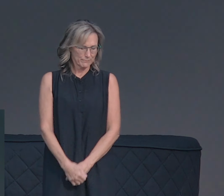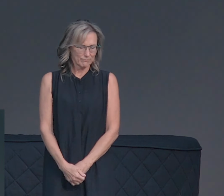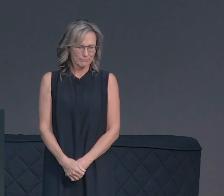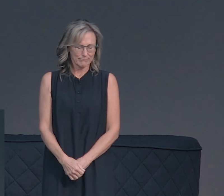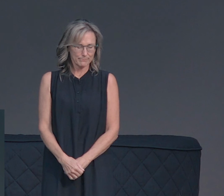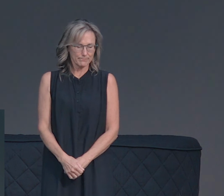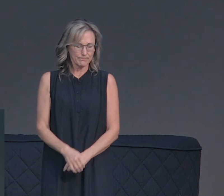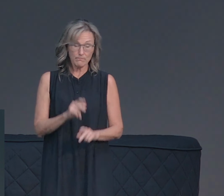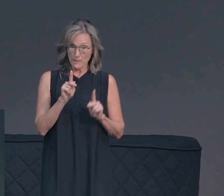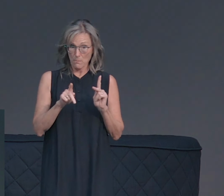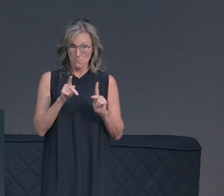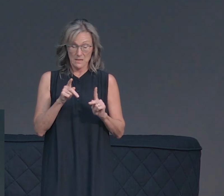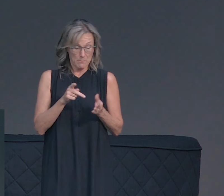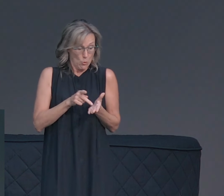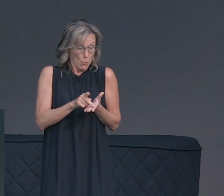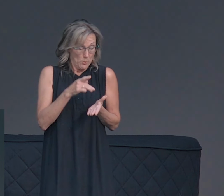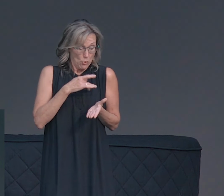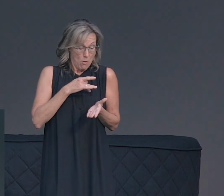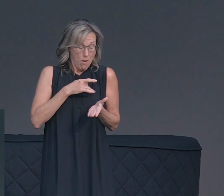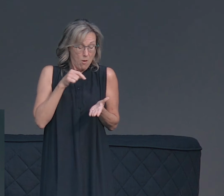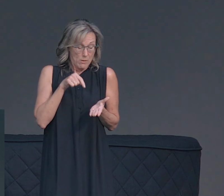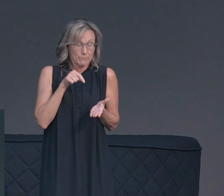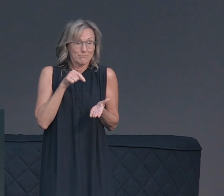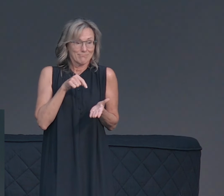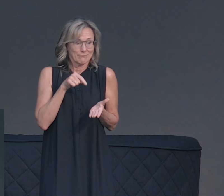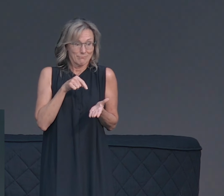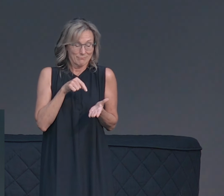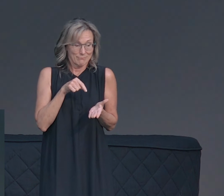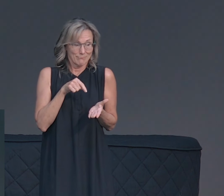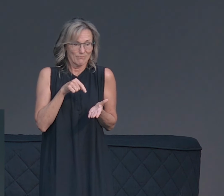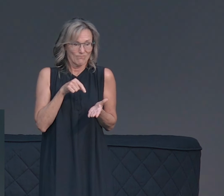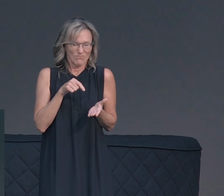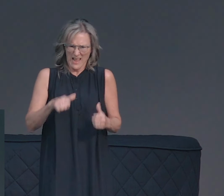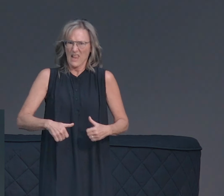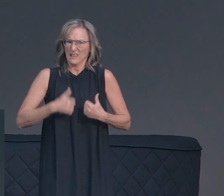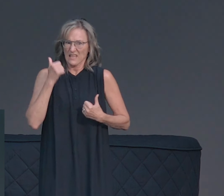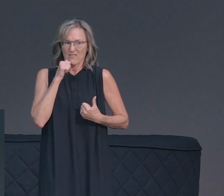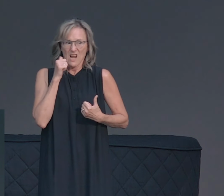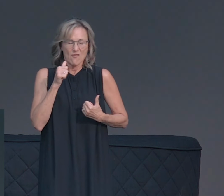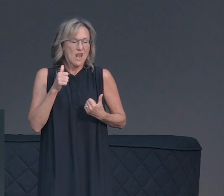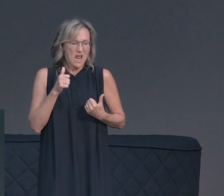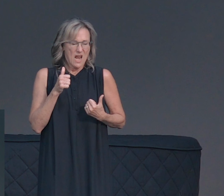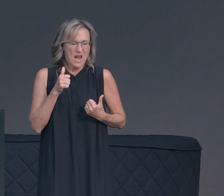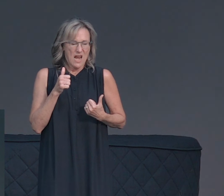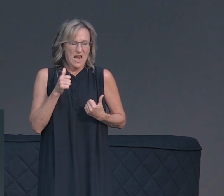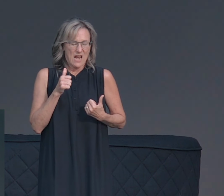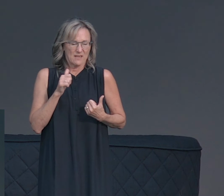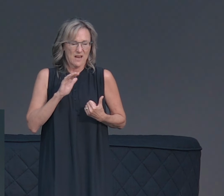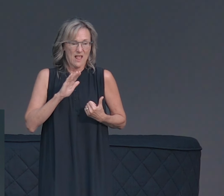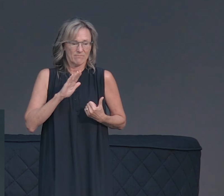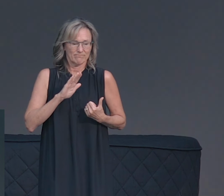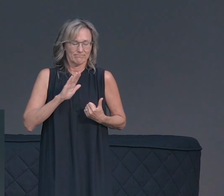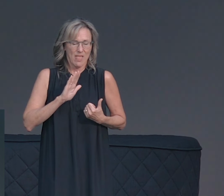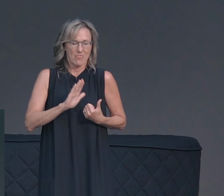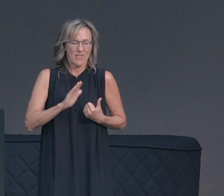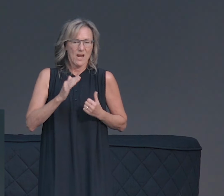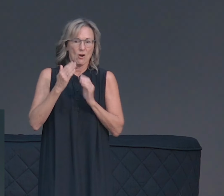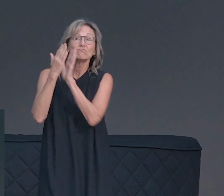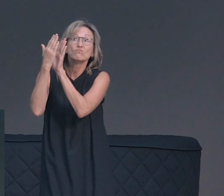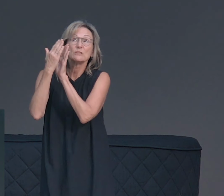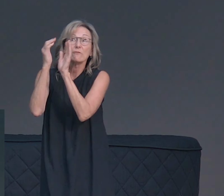Those who are pure in heart, practically, will be undivided in their devotion to